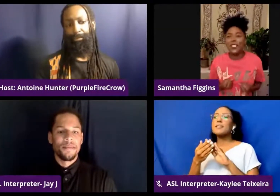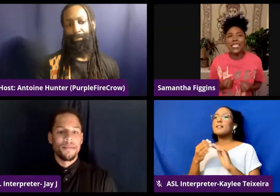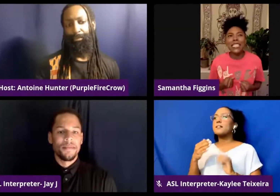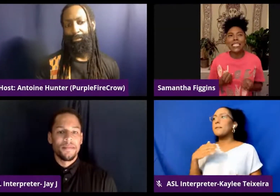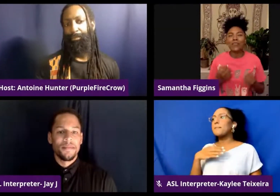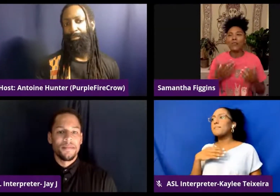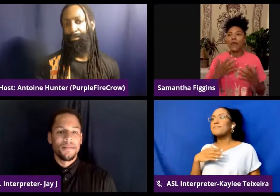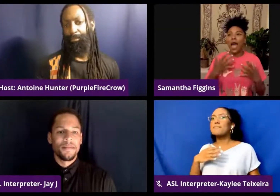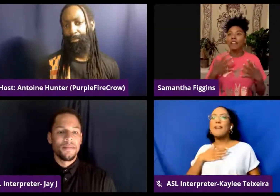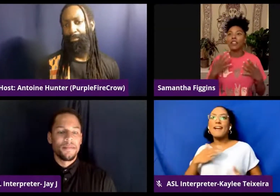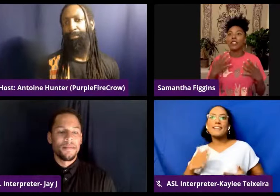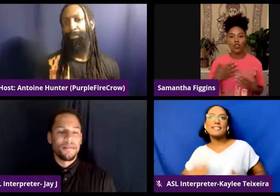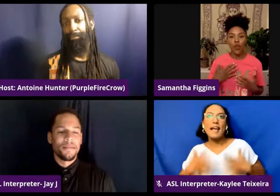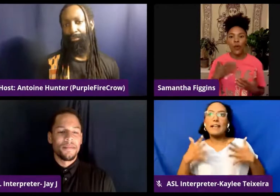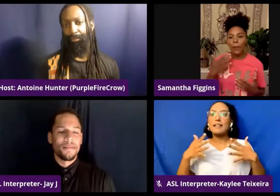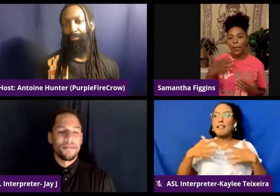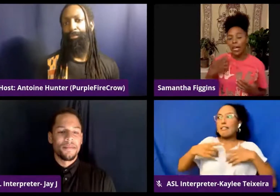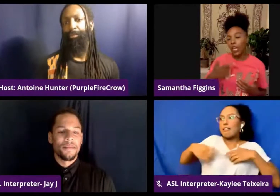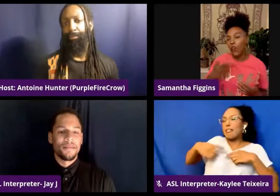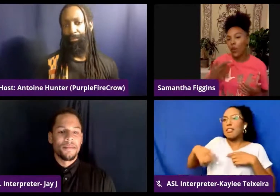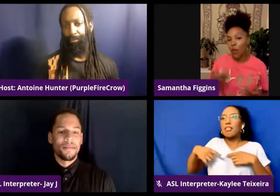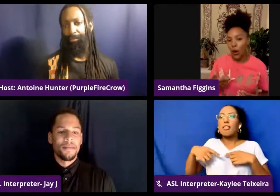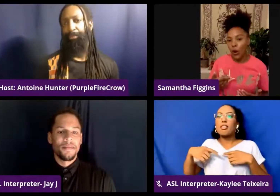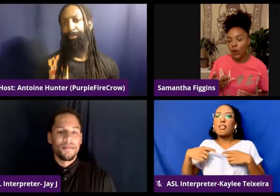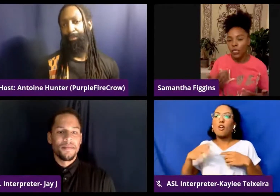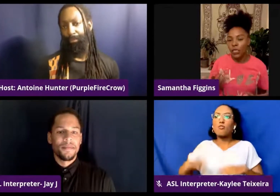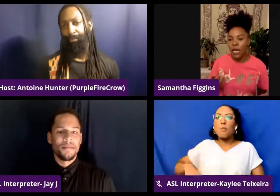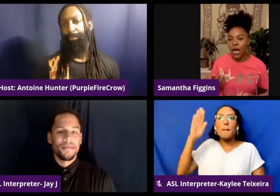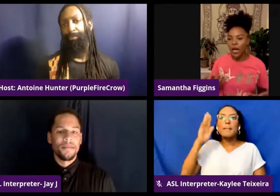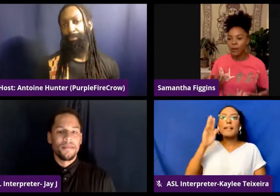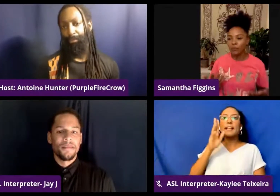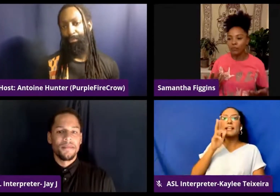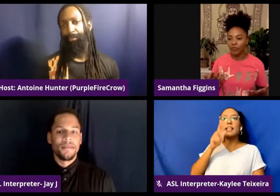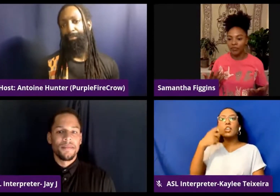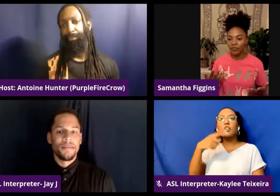anxiety, nervousness of having to grow up in a hearing world.